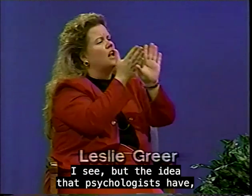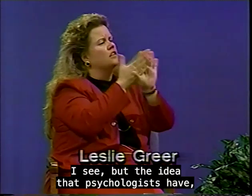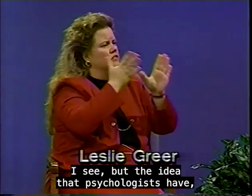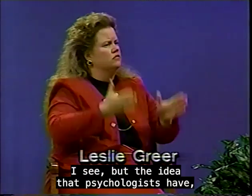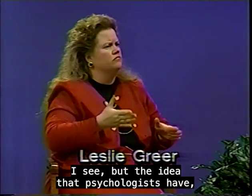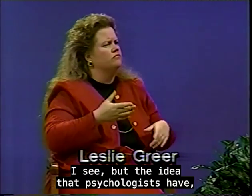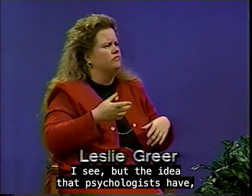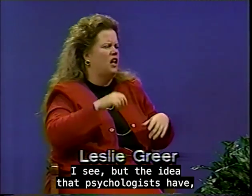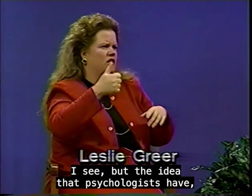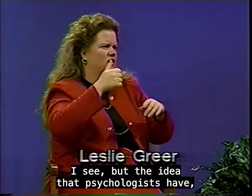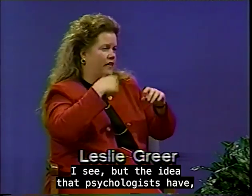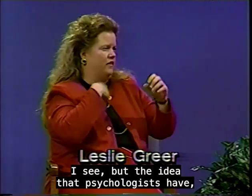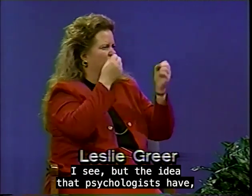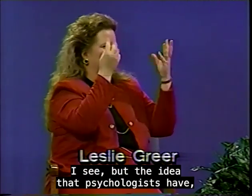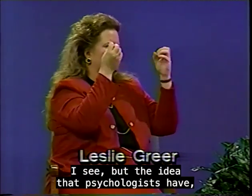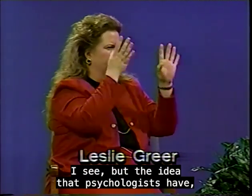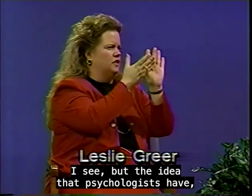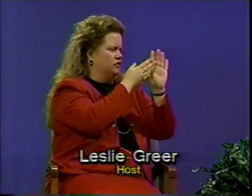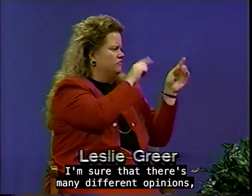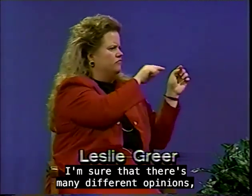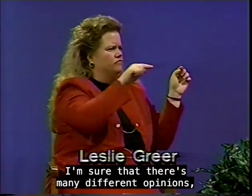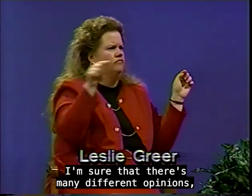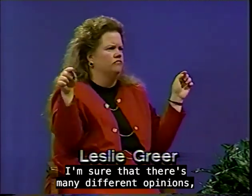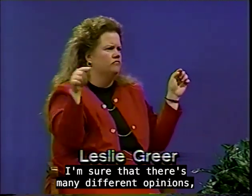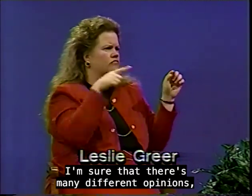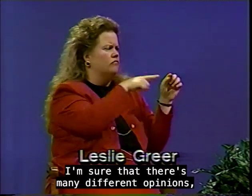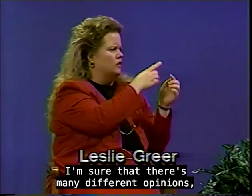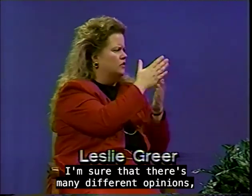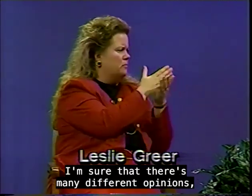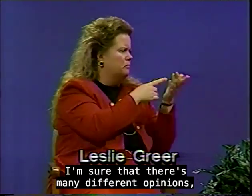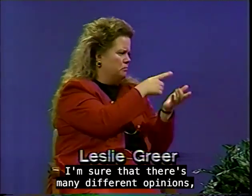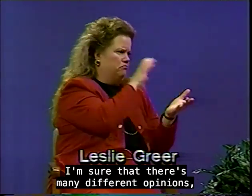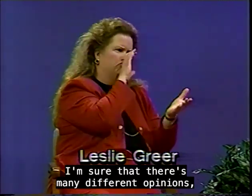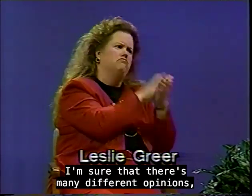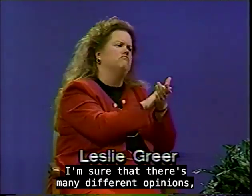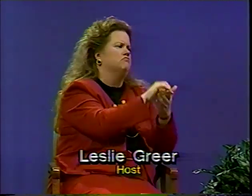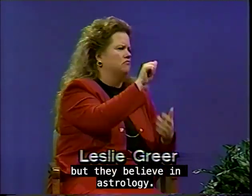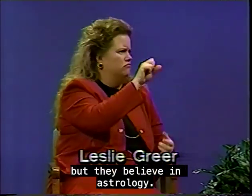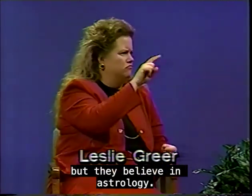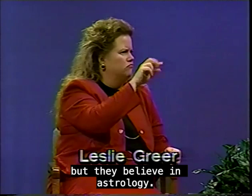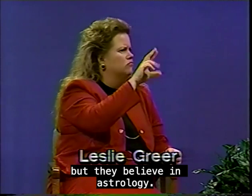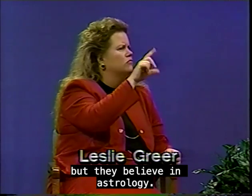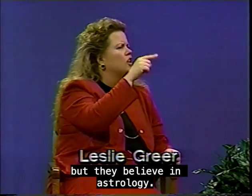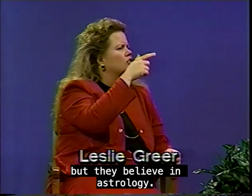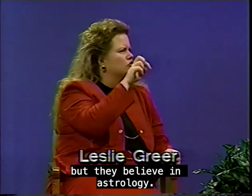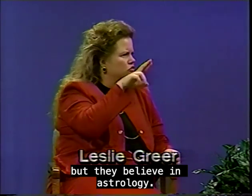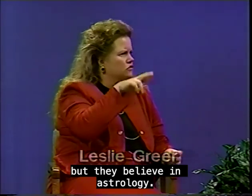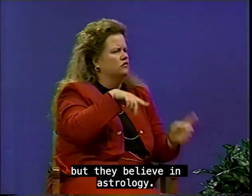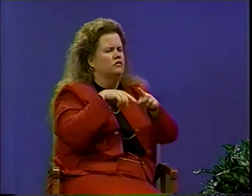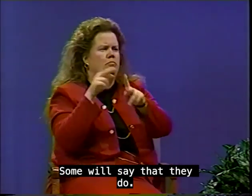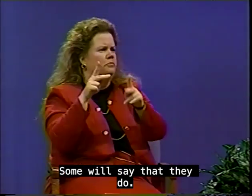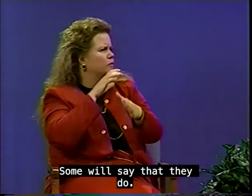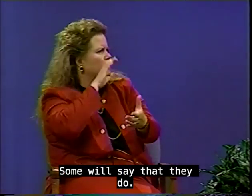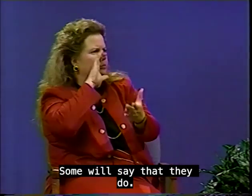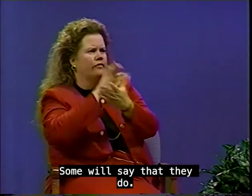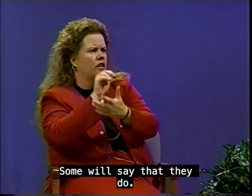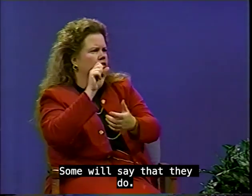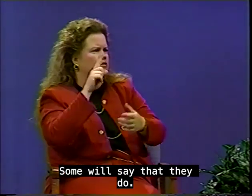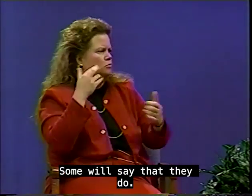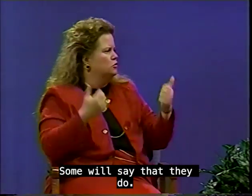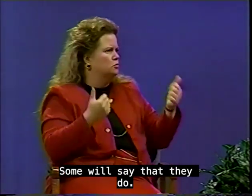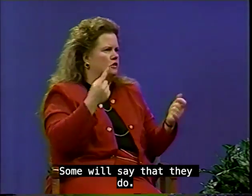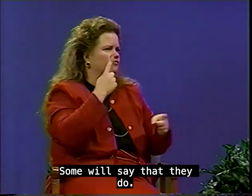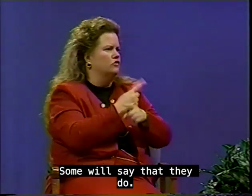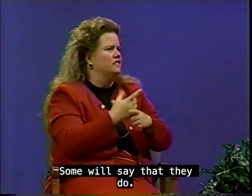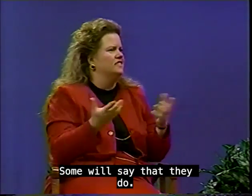I see, but the idea that psychologists have, I'm sure that there's many different opinions, but they believe in astrology. Some will say that they